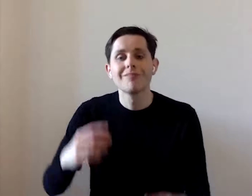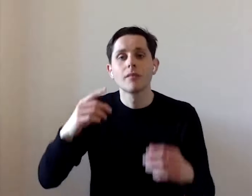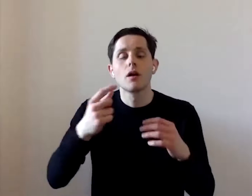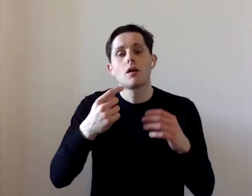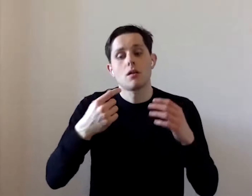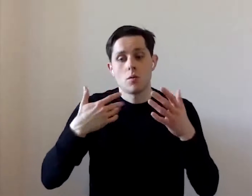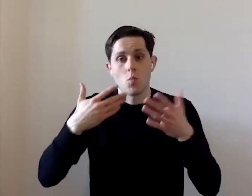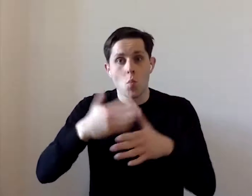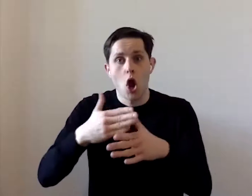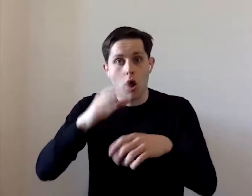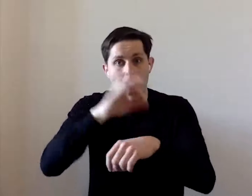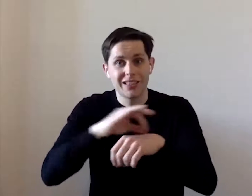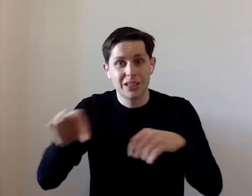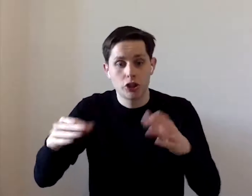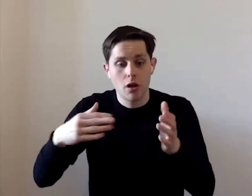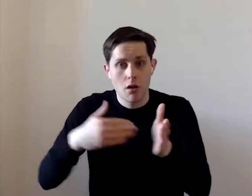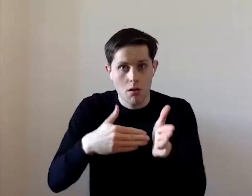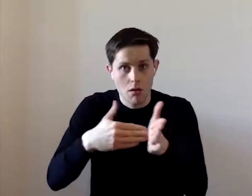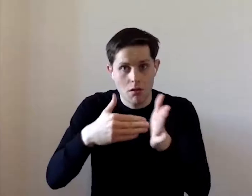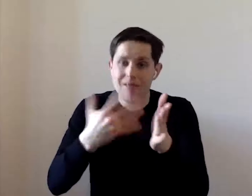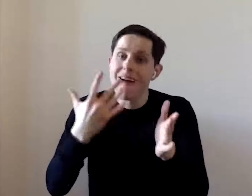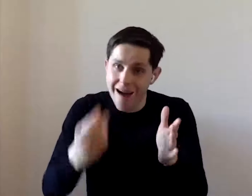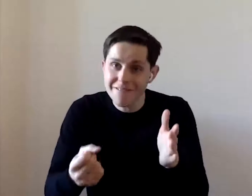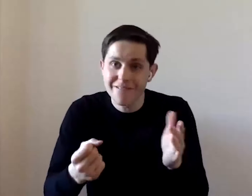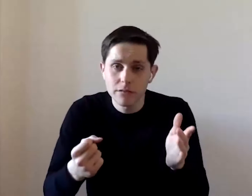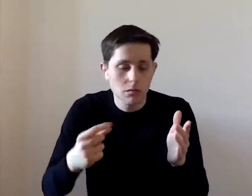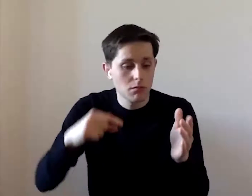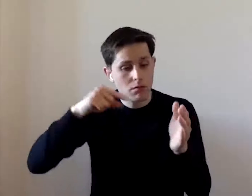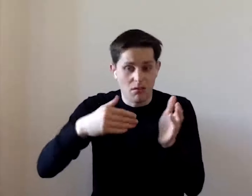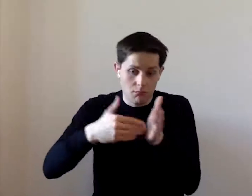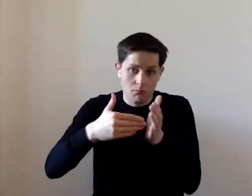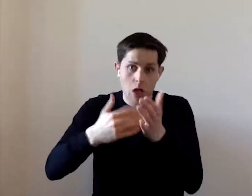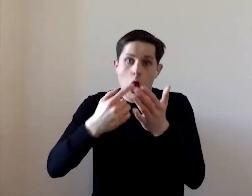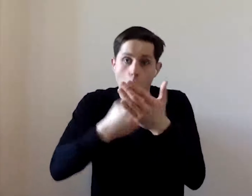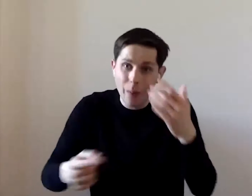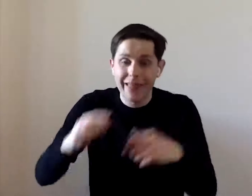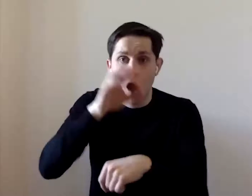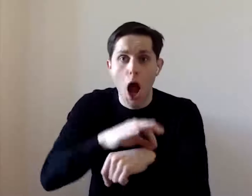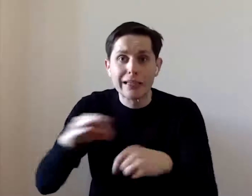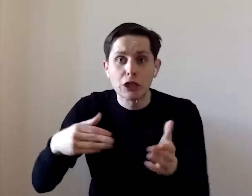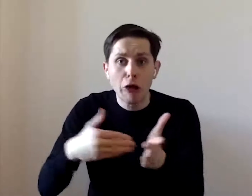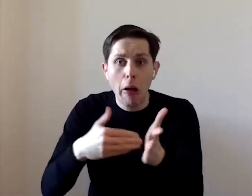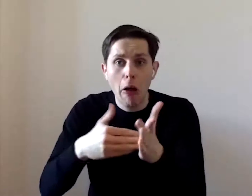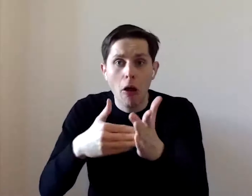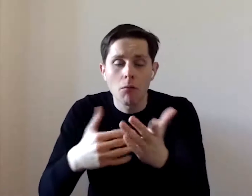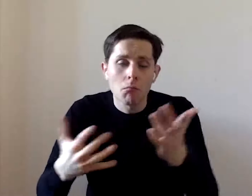setting, I think were common whether I went into architecture or something kind of adjacent to